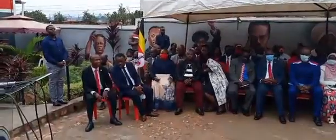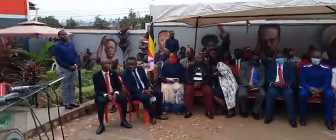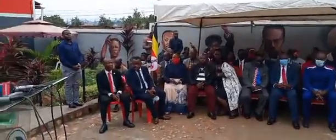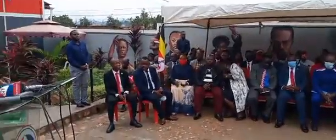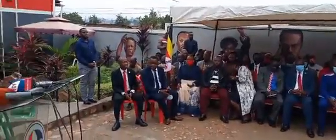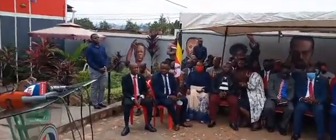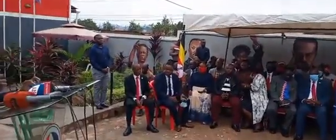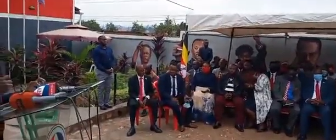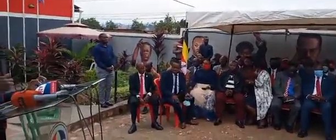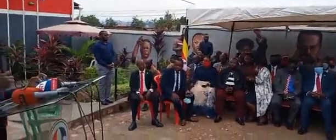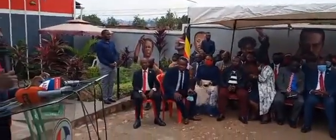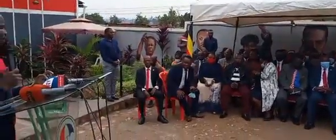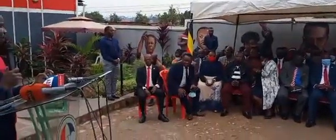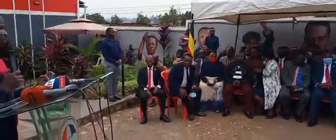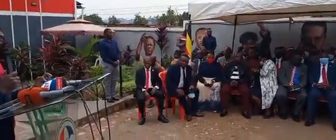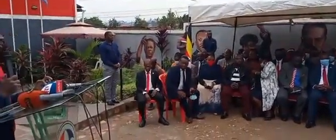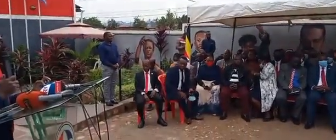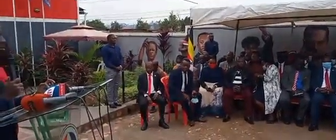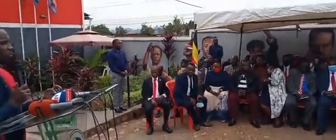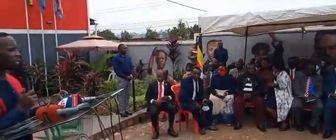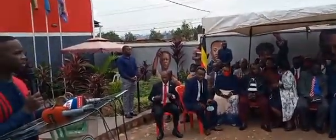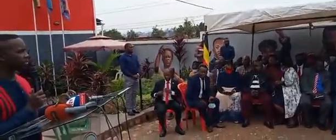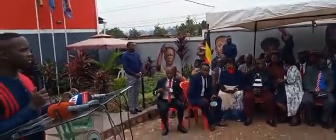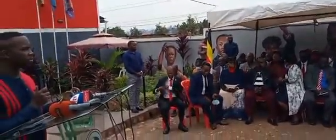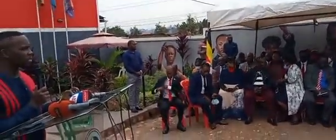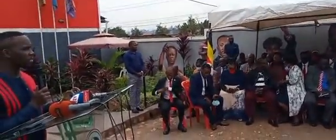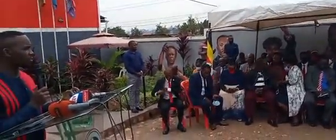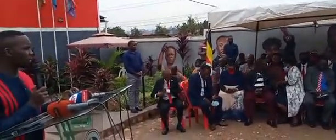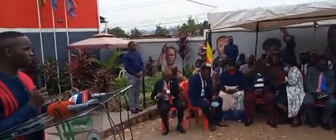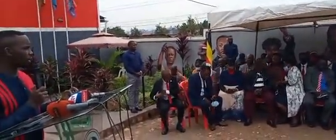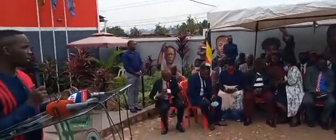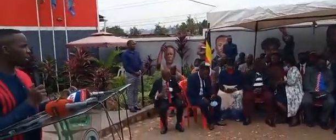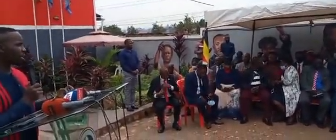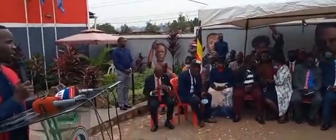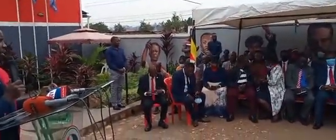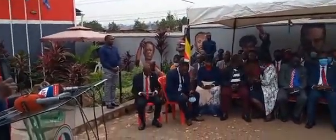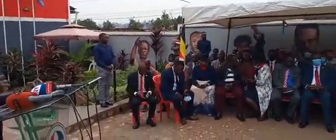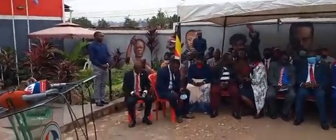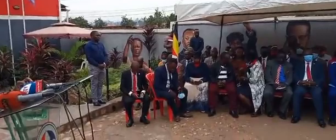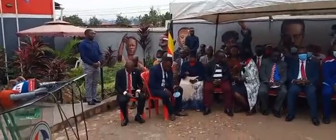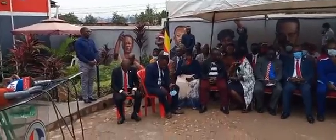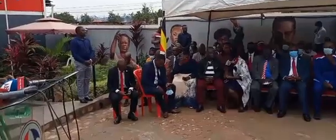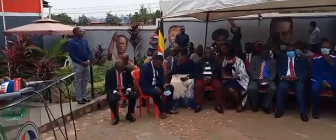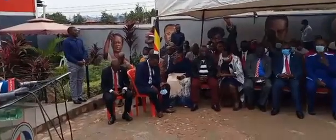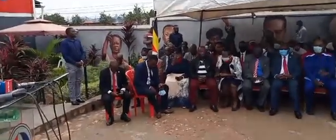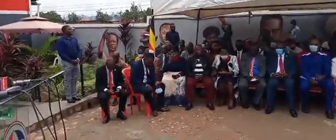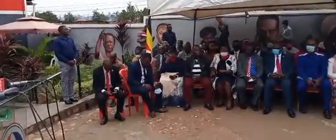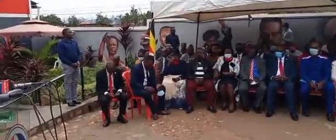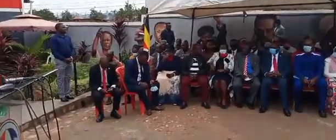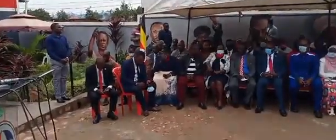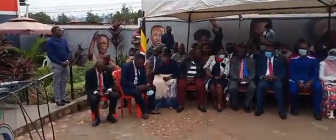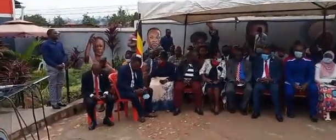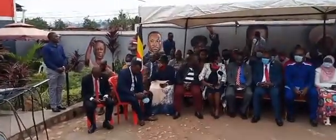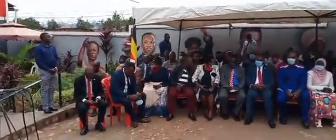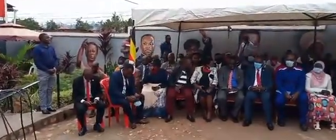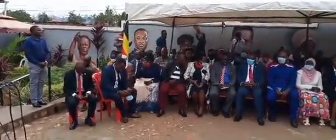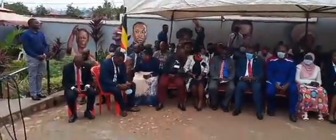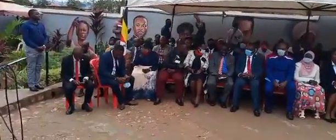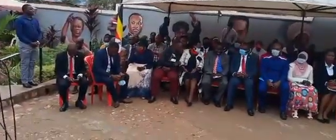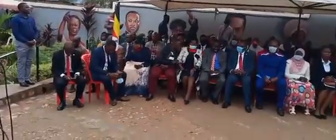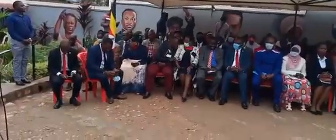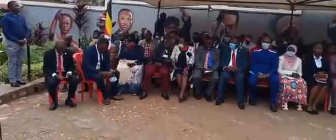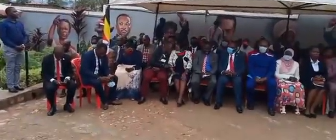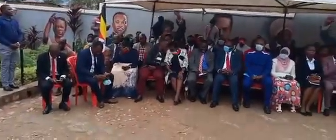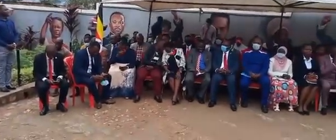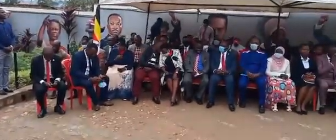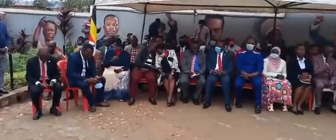our councillors, LC5, I've seen some LC3s as well. Thank you for coming through today. Today we have a number of issues